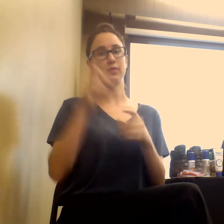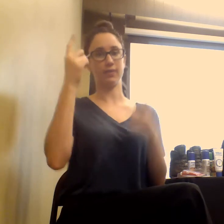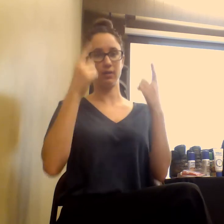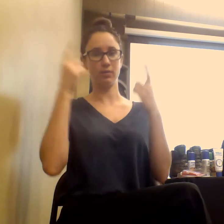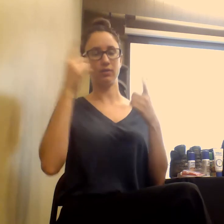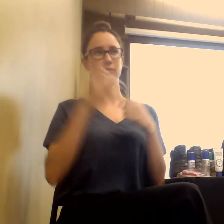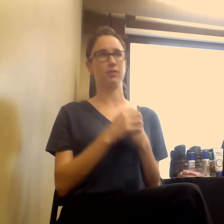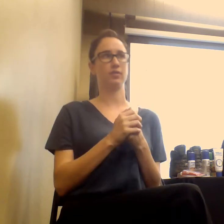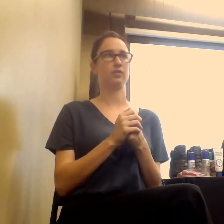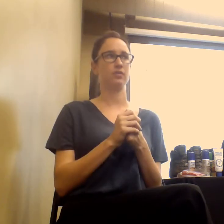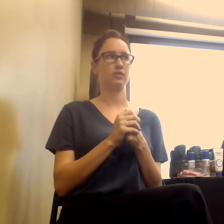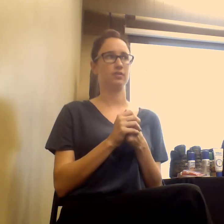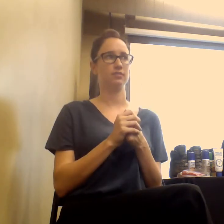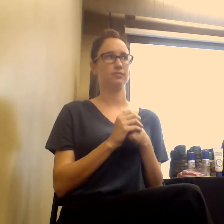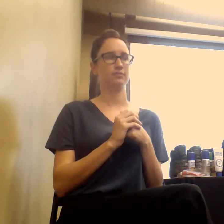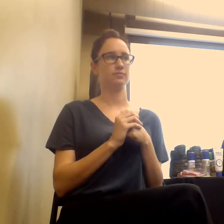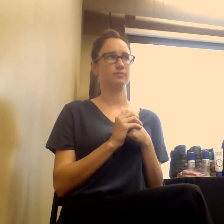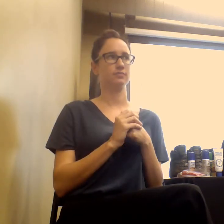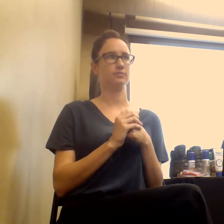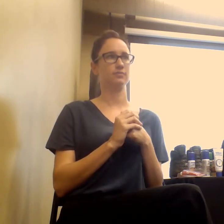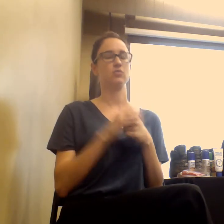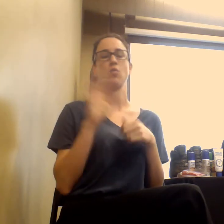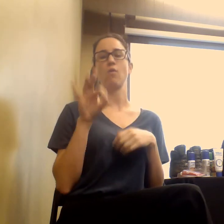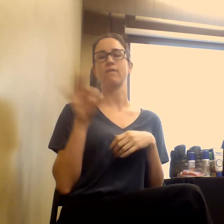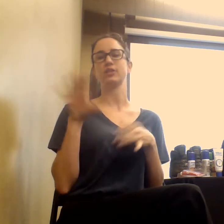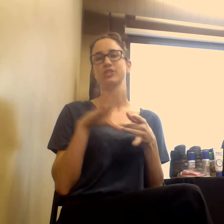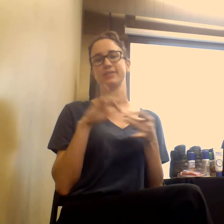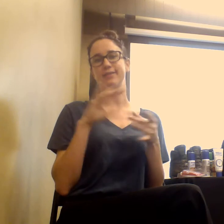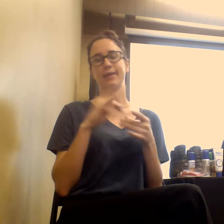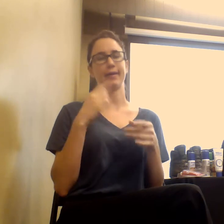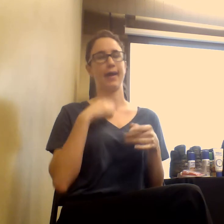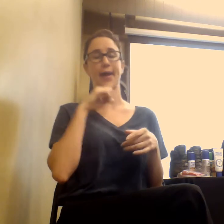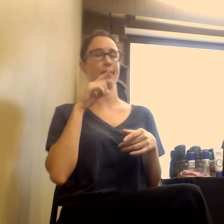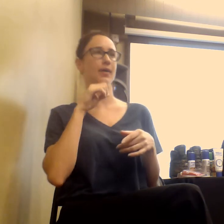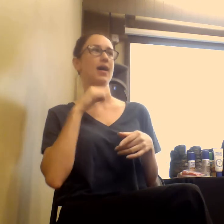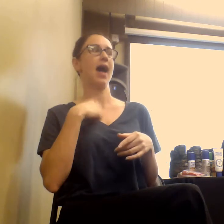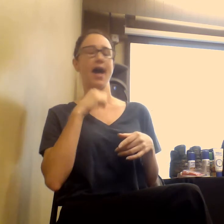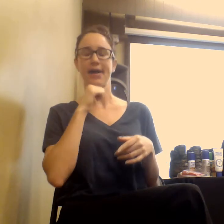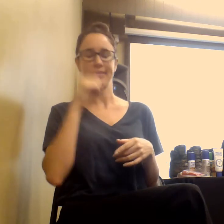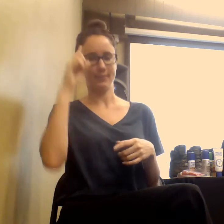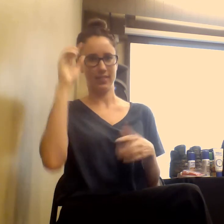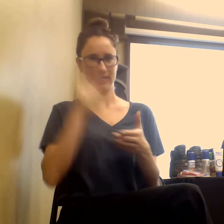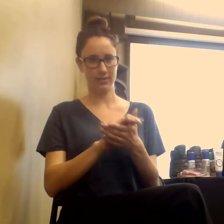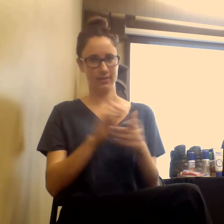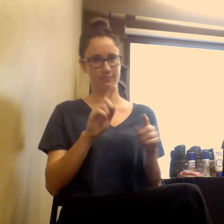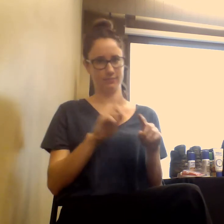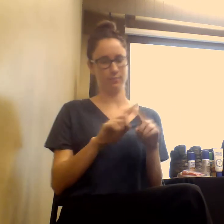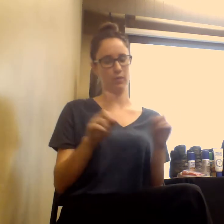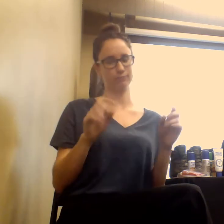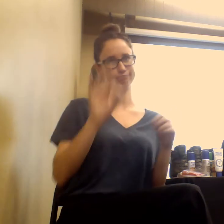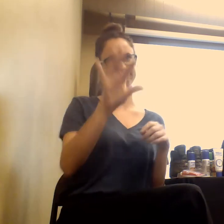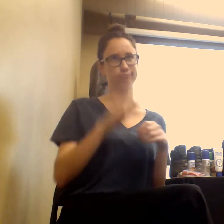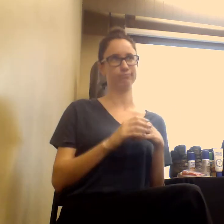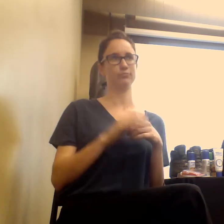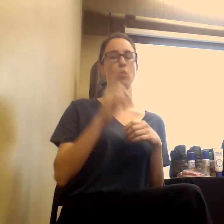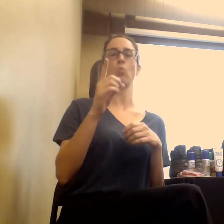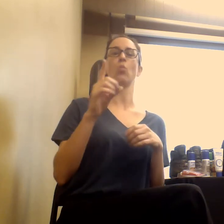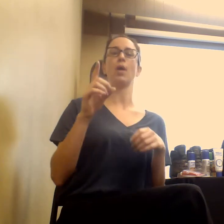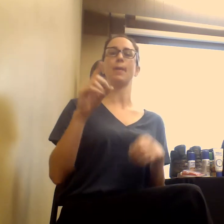old saying that I don't subscribe to, that a pound on the foot is like 5 pounds on your